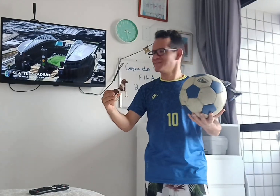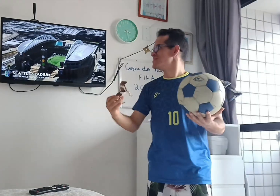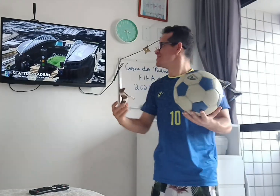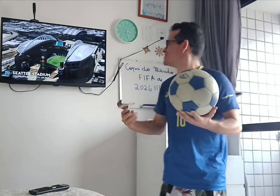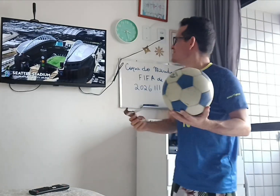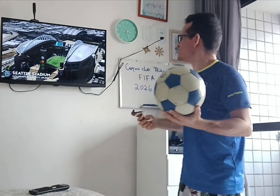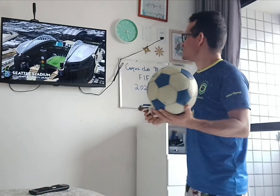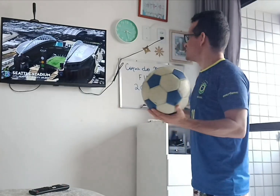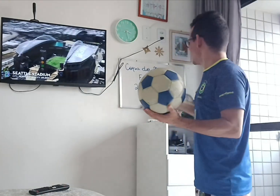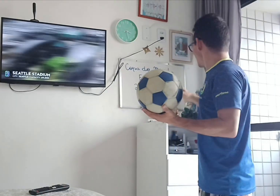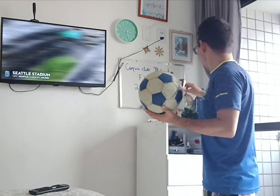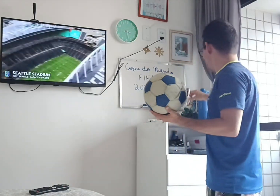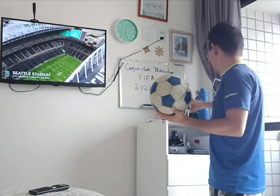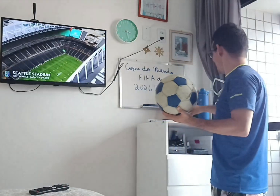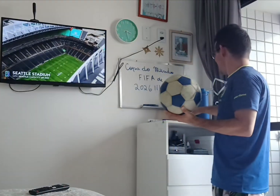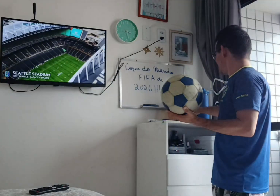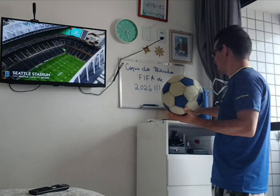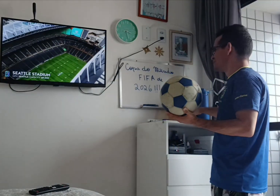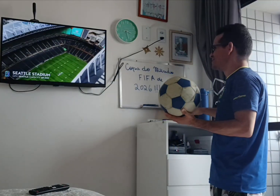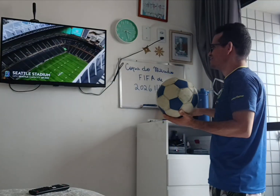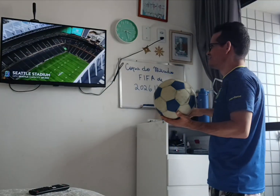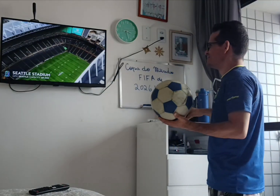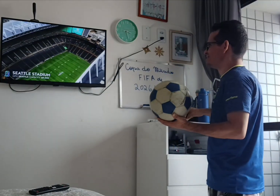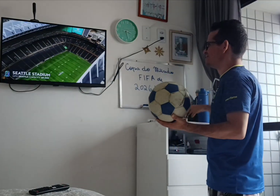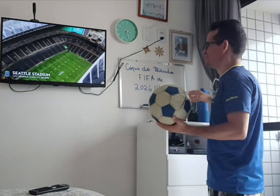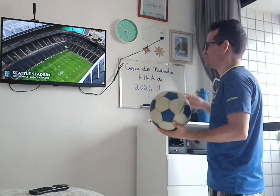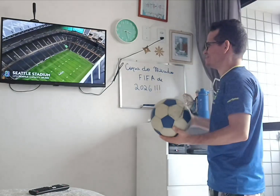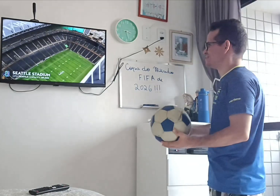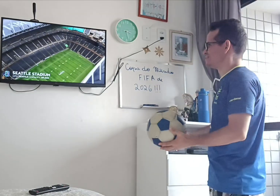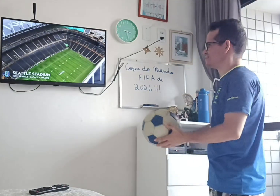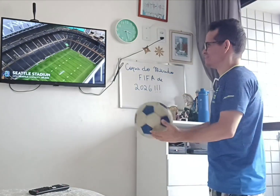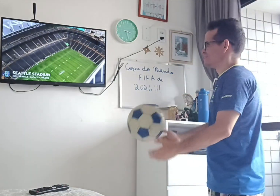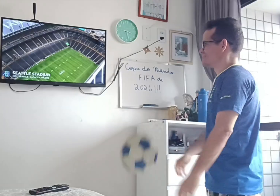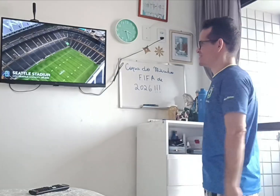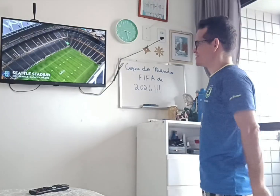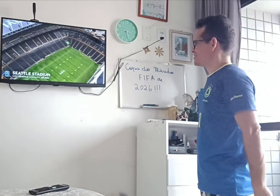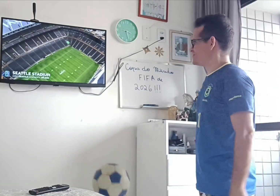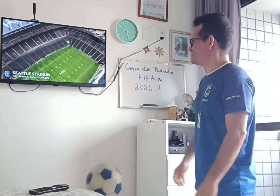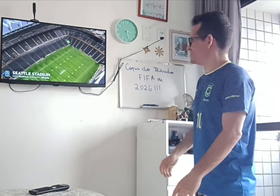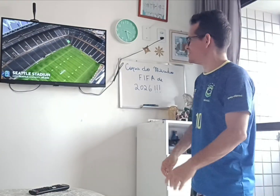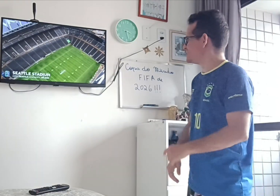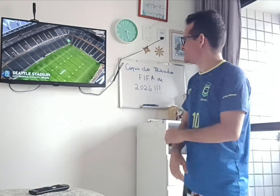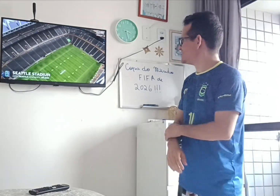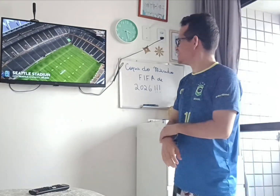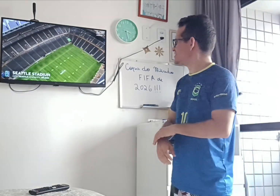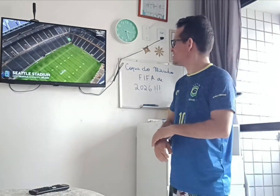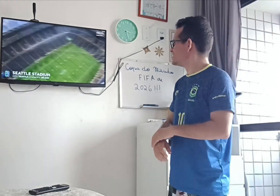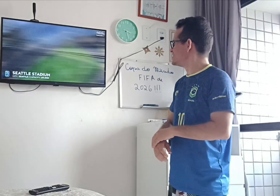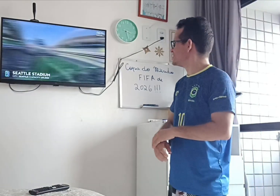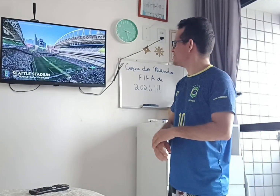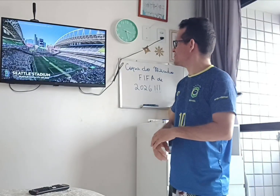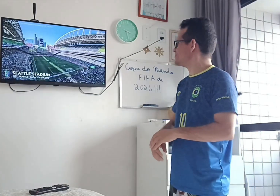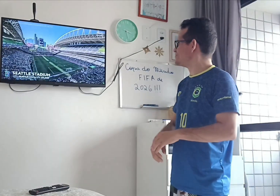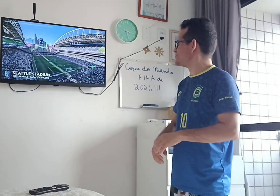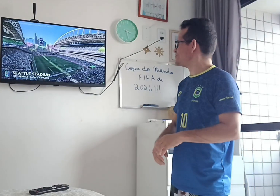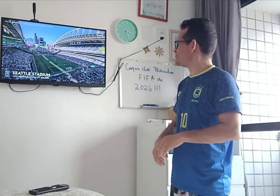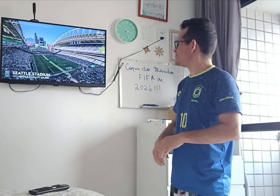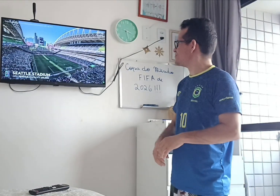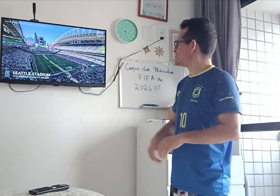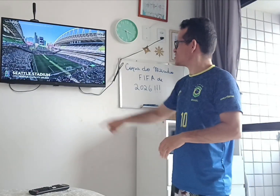the skyline, and stands famed for some of the loudest support in sport, hosting 4 group games, a round of 32 tie, and a